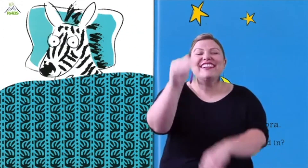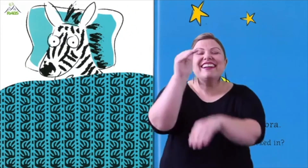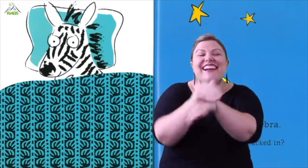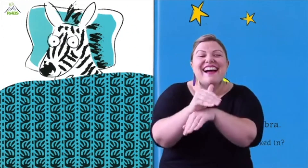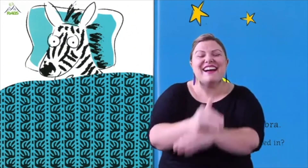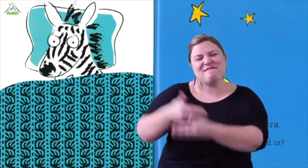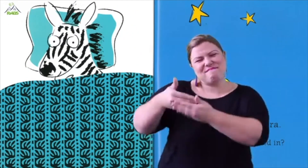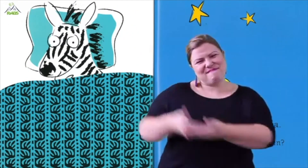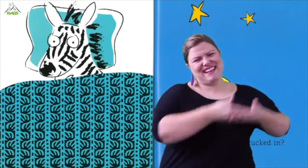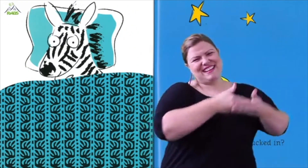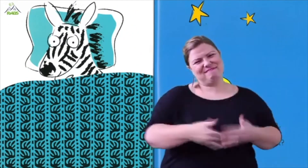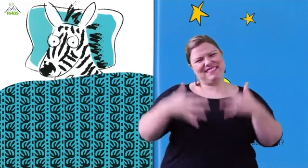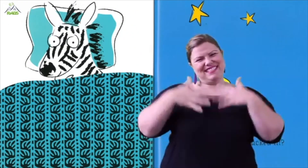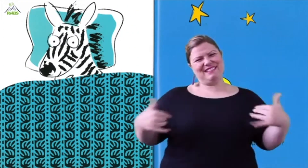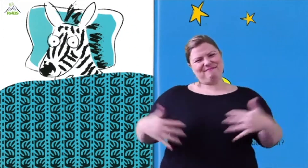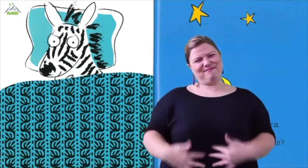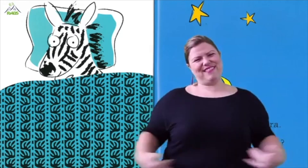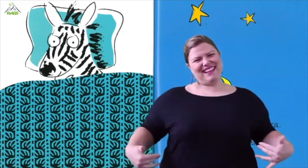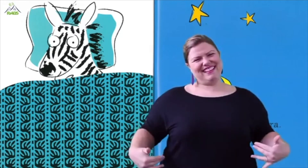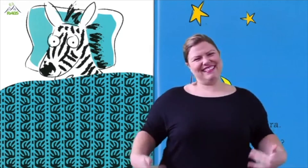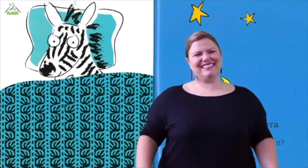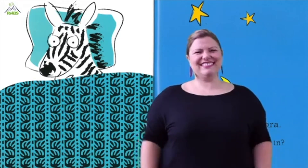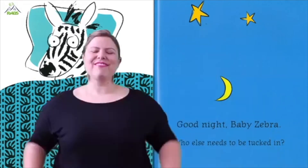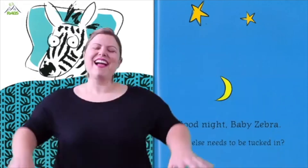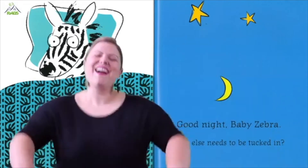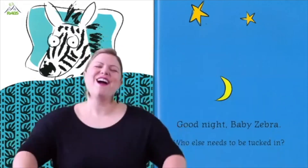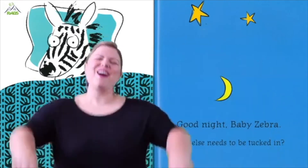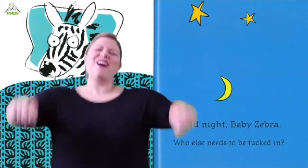Good night, baby zebra.